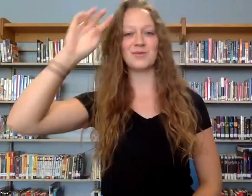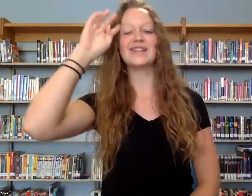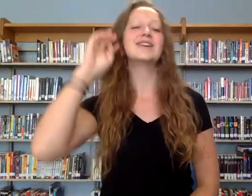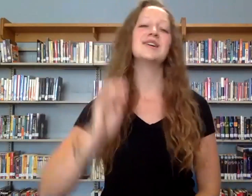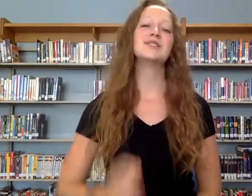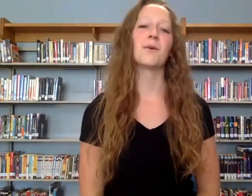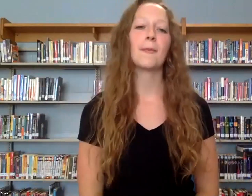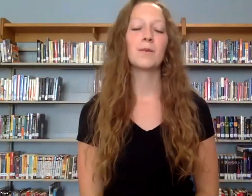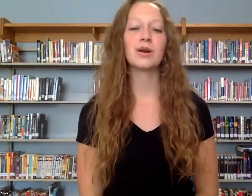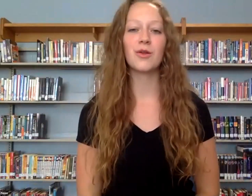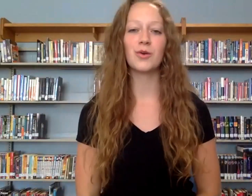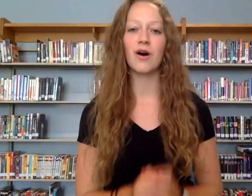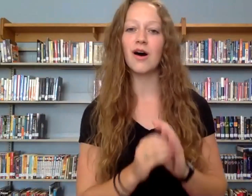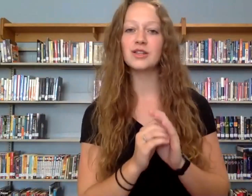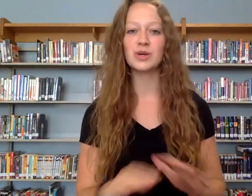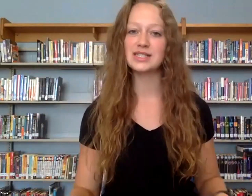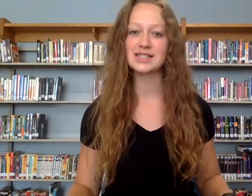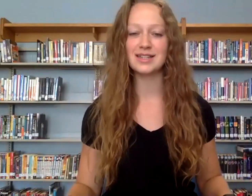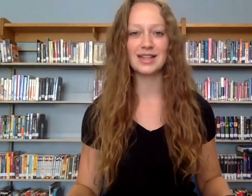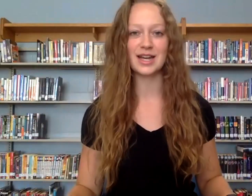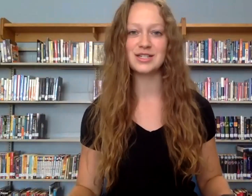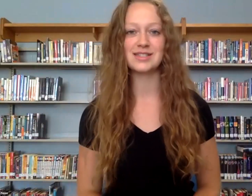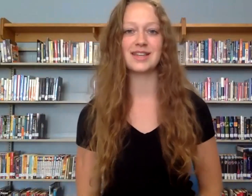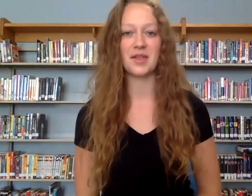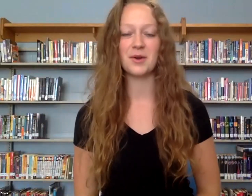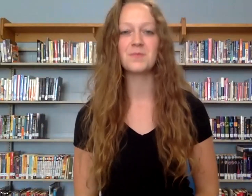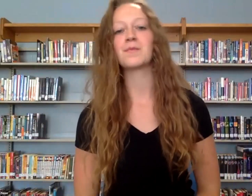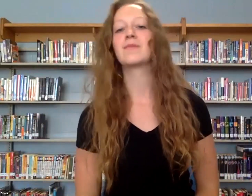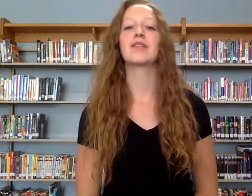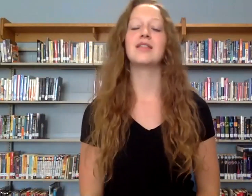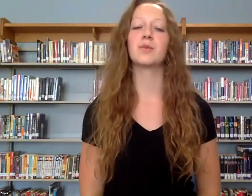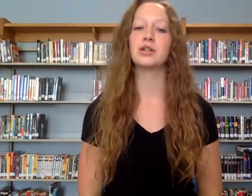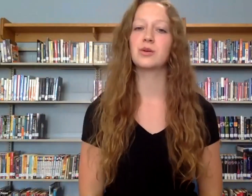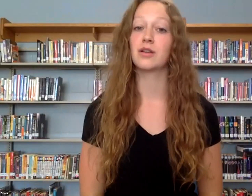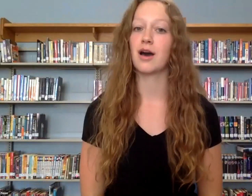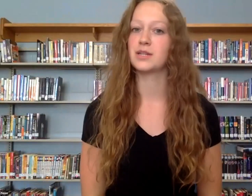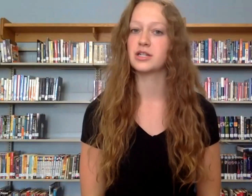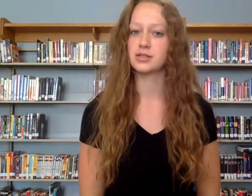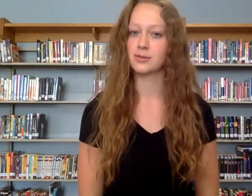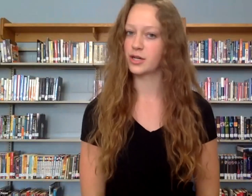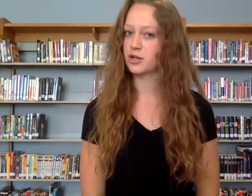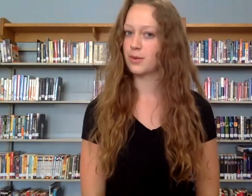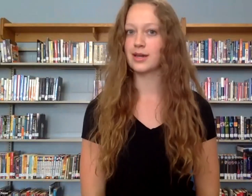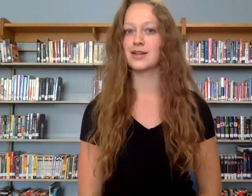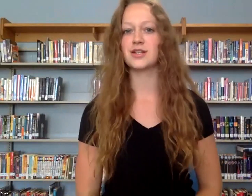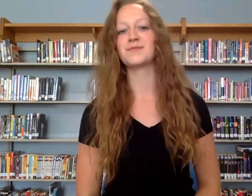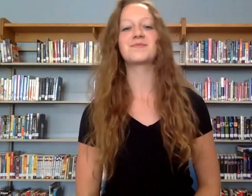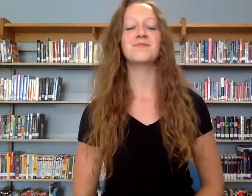me. So we're going to go through all 26 letters together, and then we're going to do a little competition, so make sure you're paying attention.